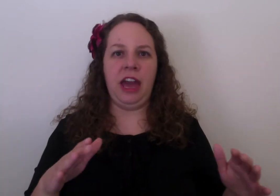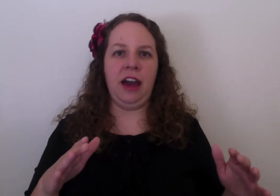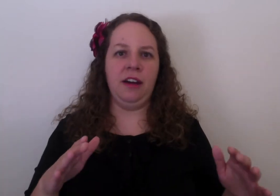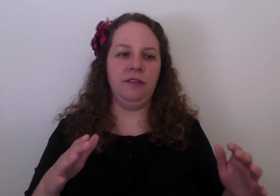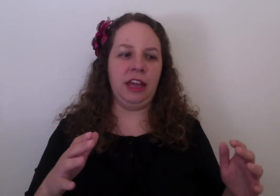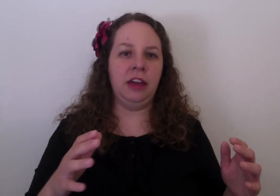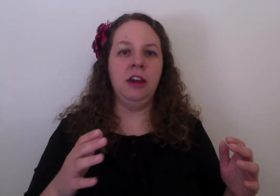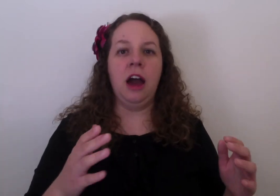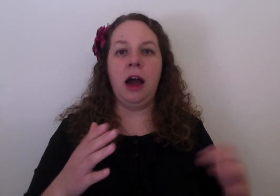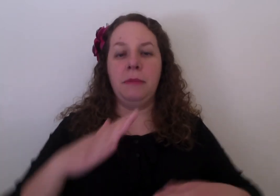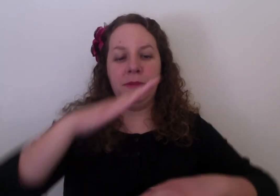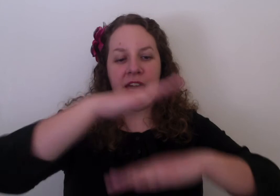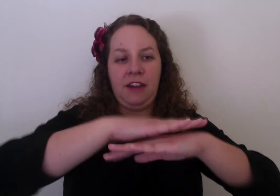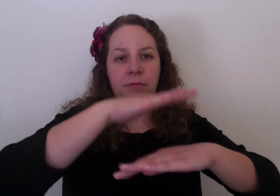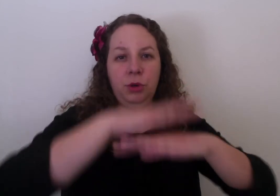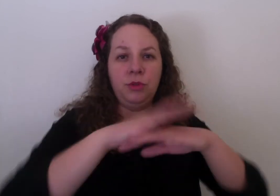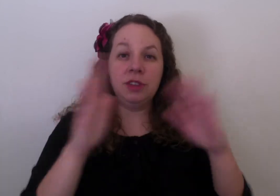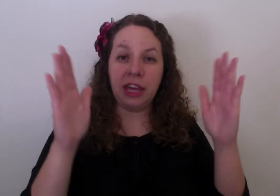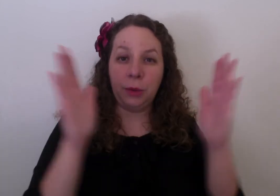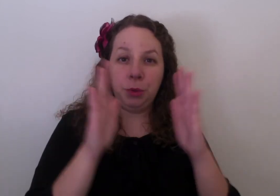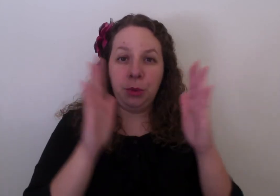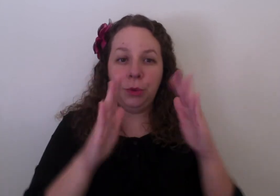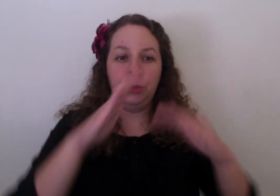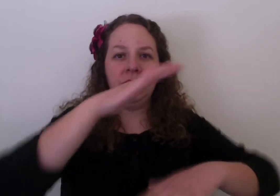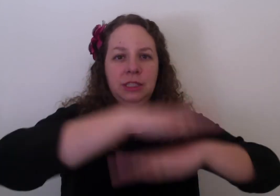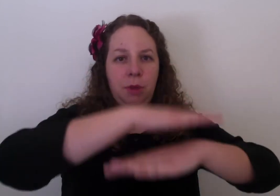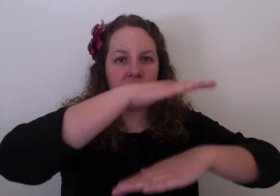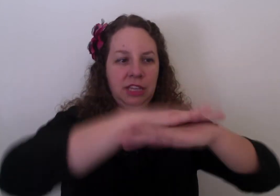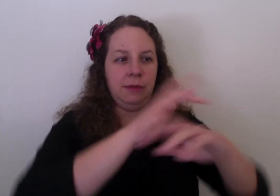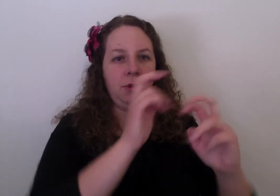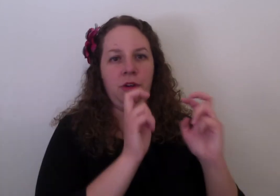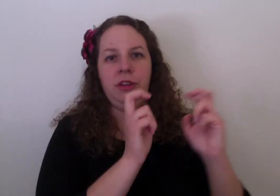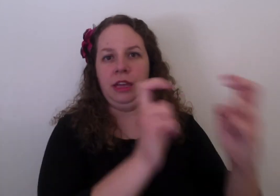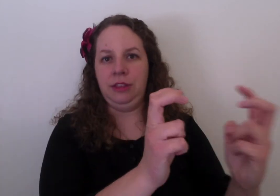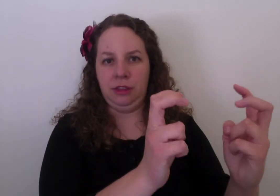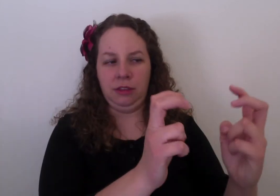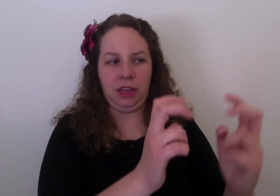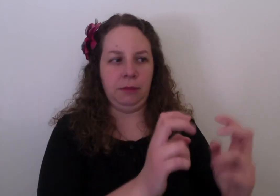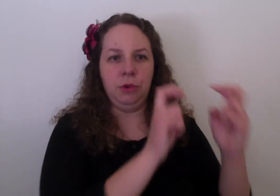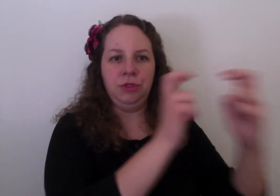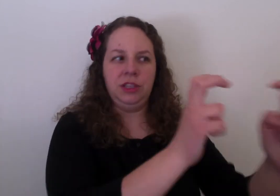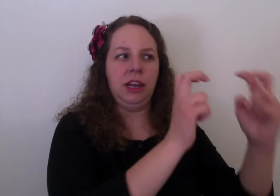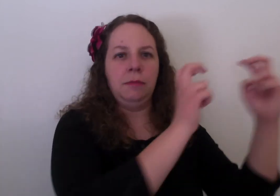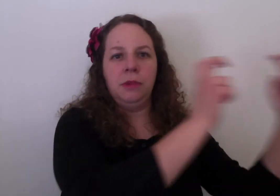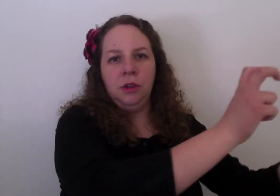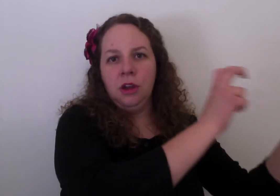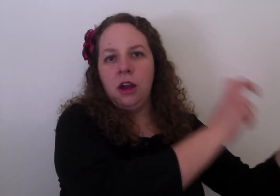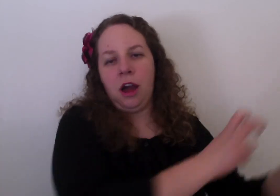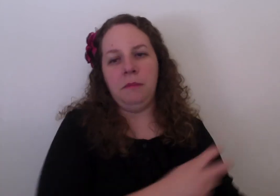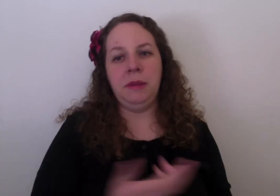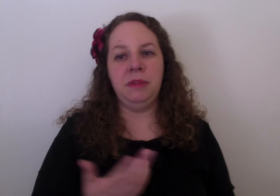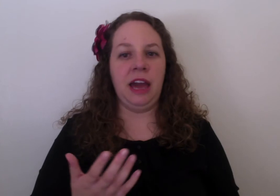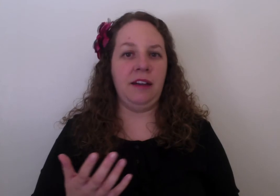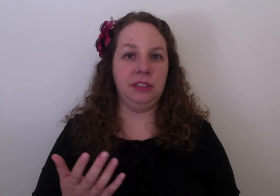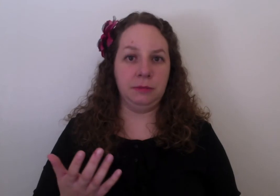have like, maybe they have booth, like small table and then like a booth set up. Maybe they have some